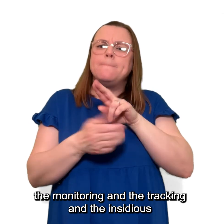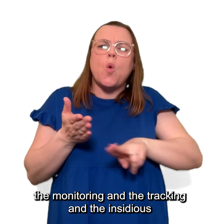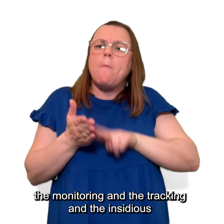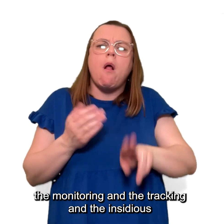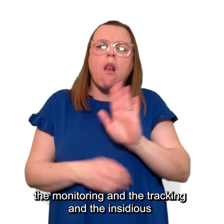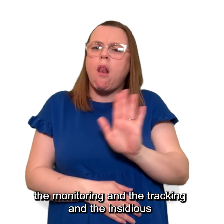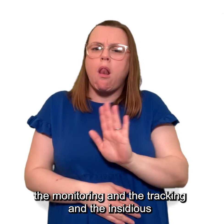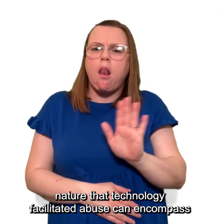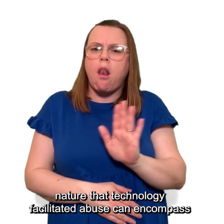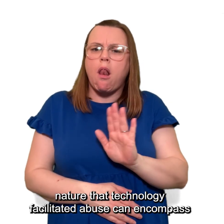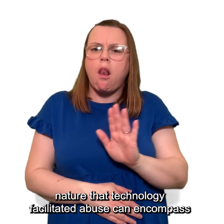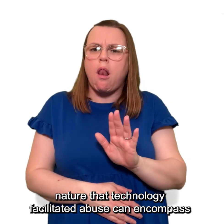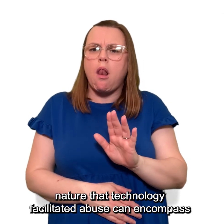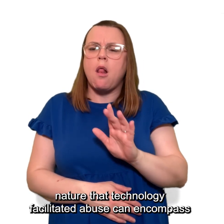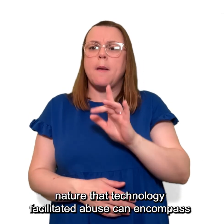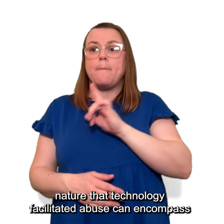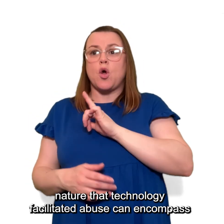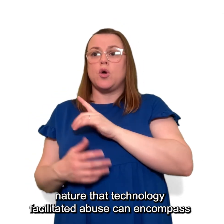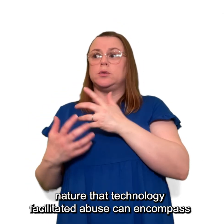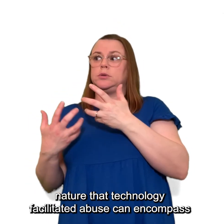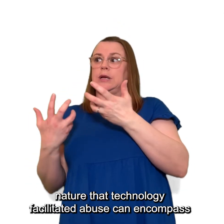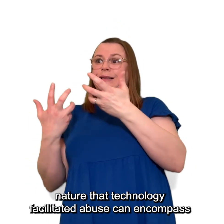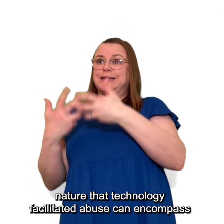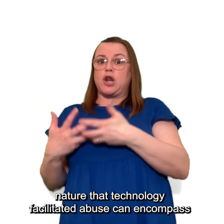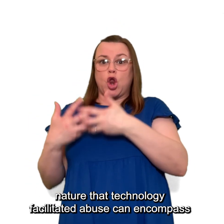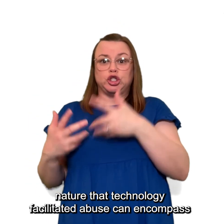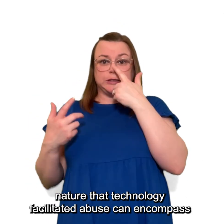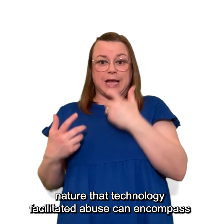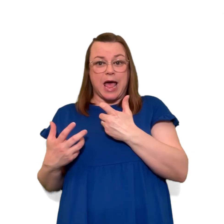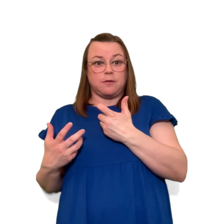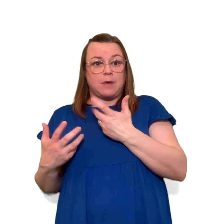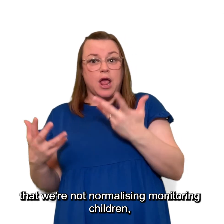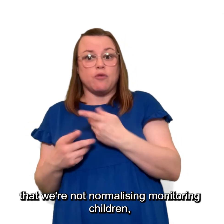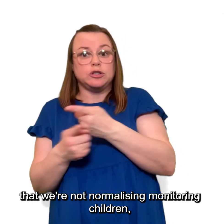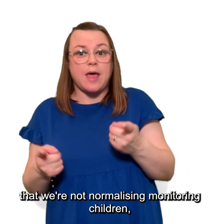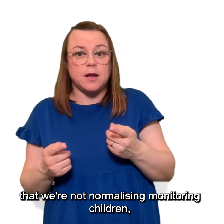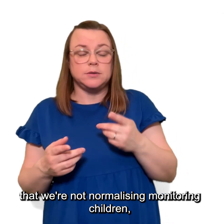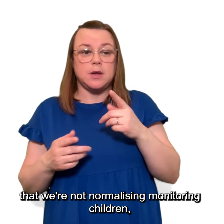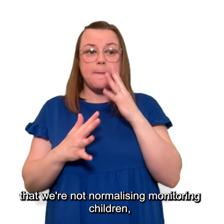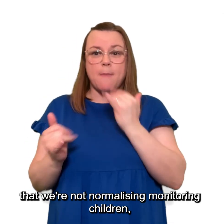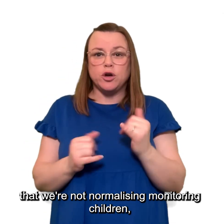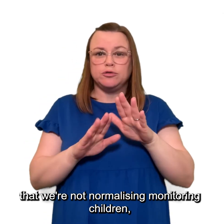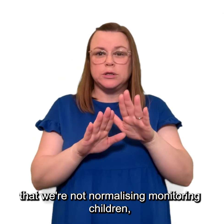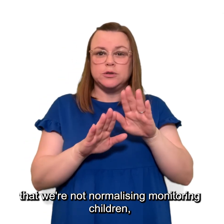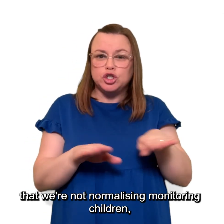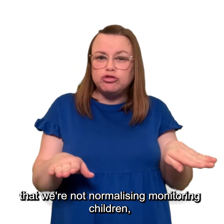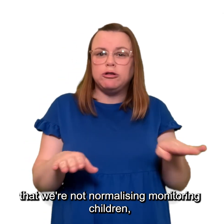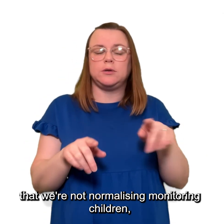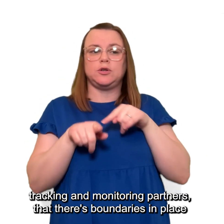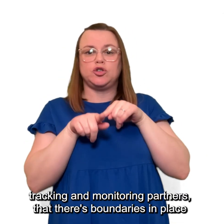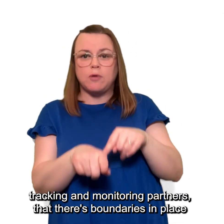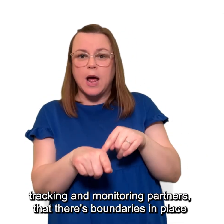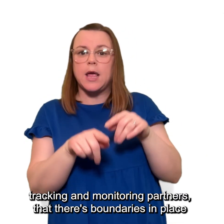tracking, and the insidious nature that technology facilitated abuse can encompass. That we're not normalising monitoring